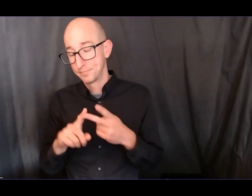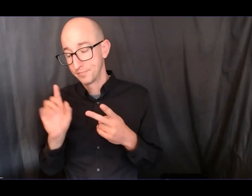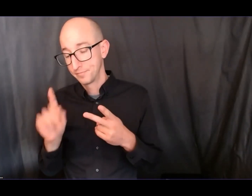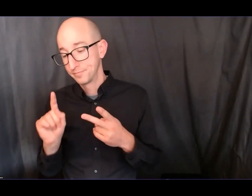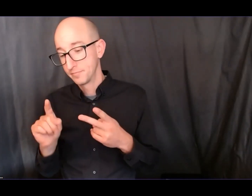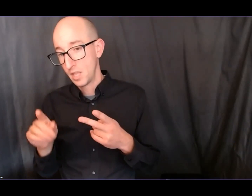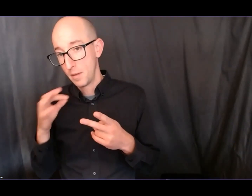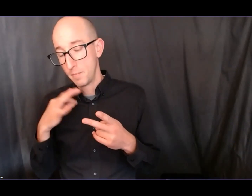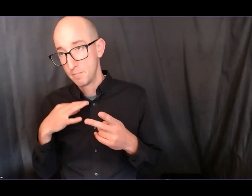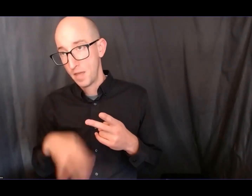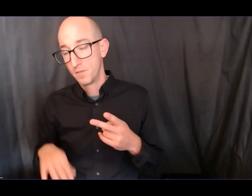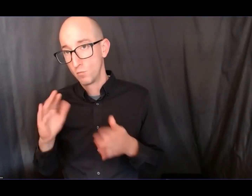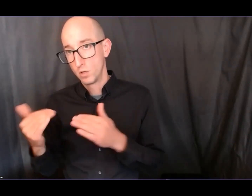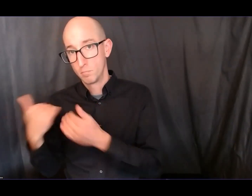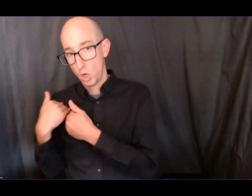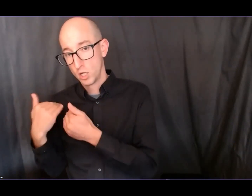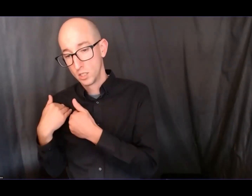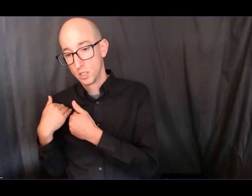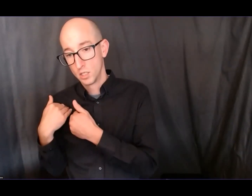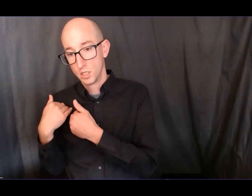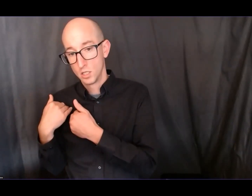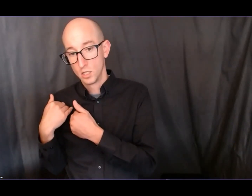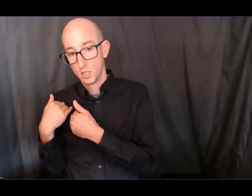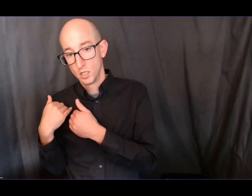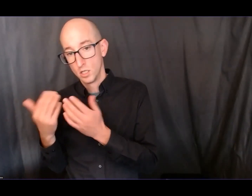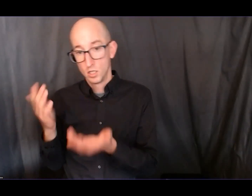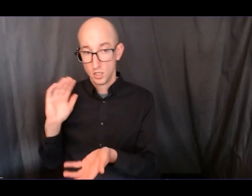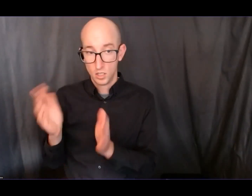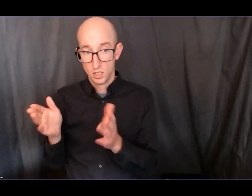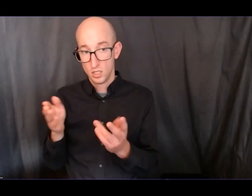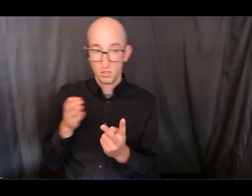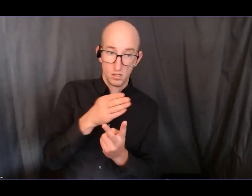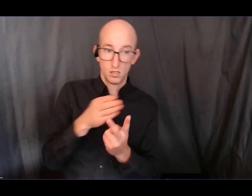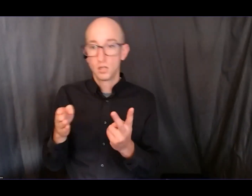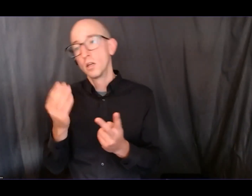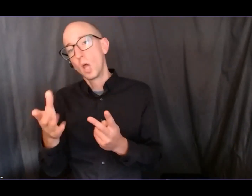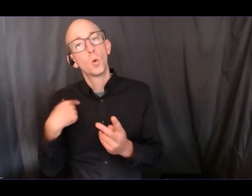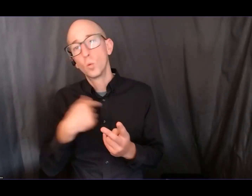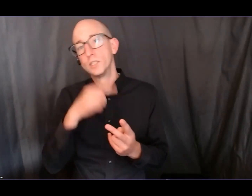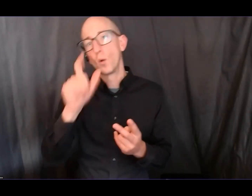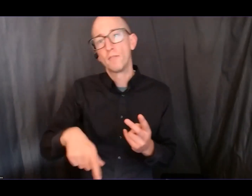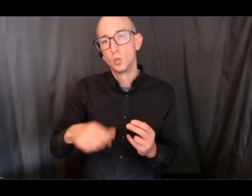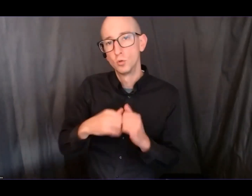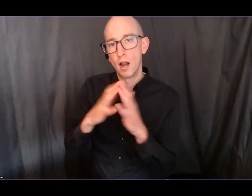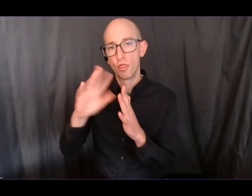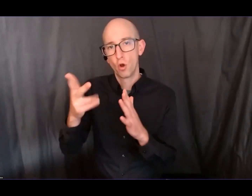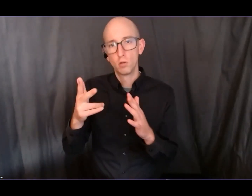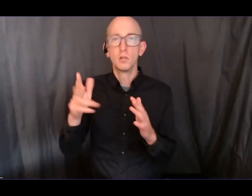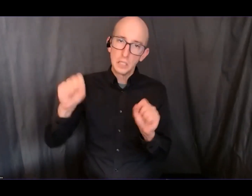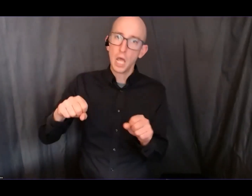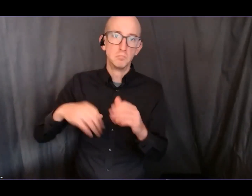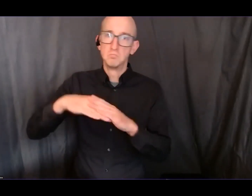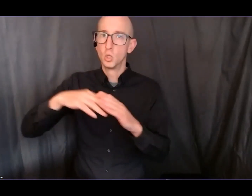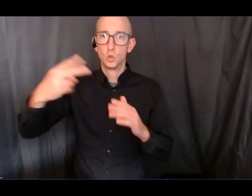benefit versus burdens? Although, we don't really have to create a 3rd one. We could create 2, and